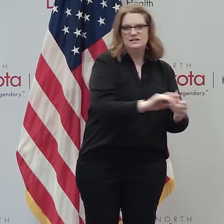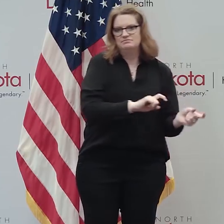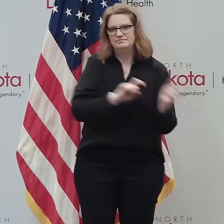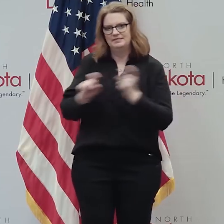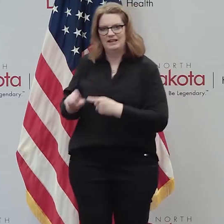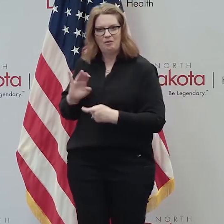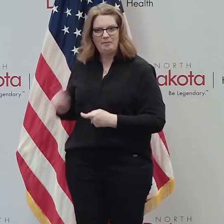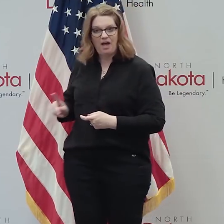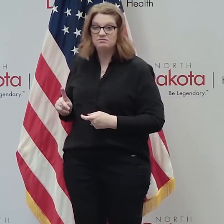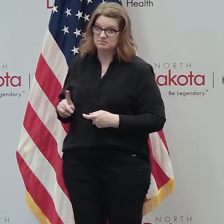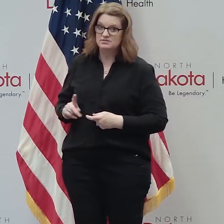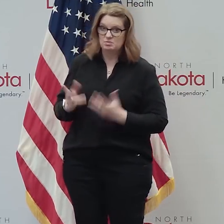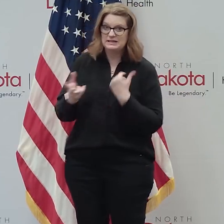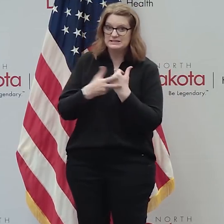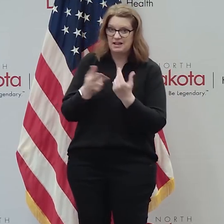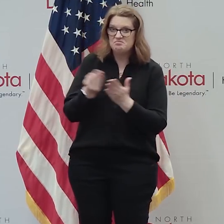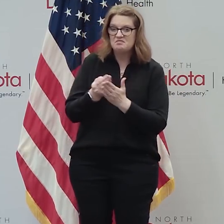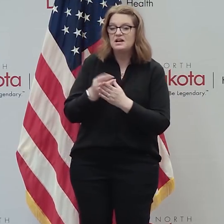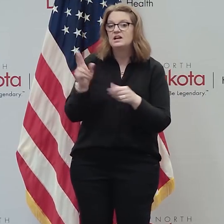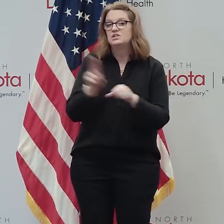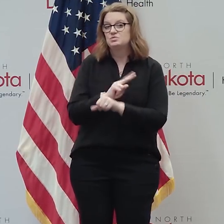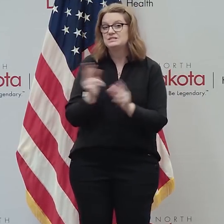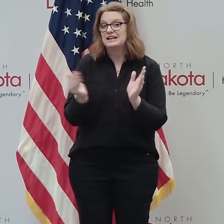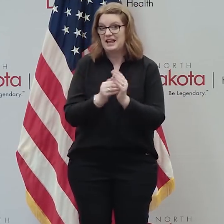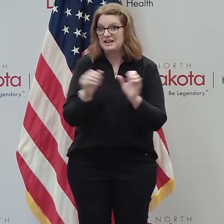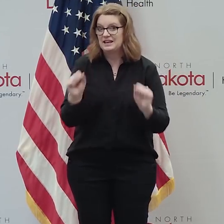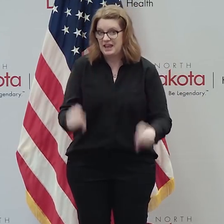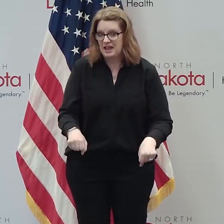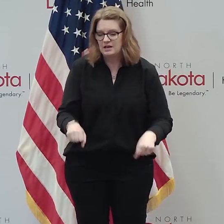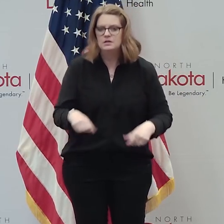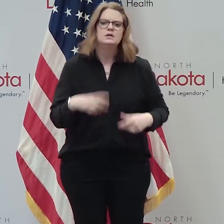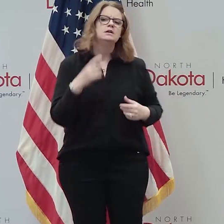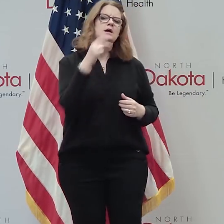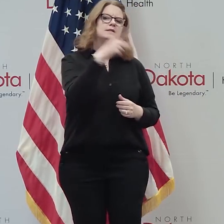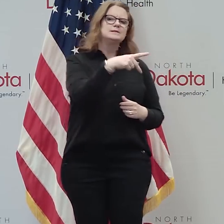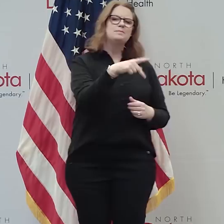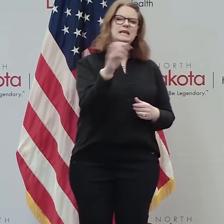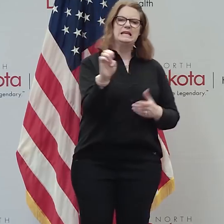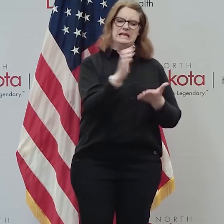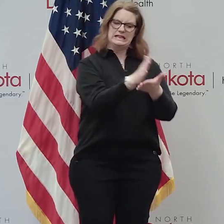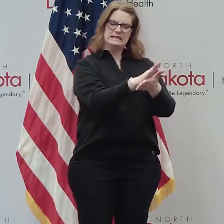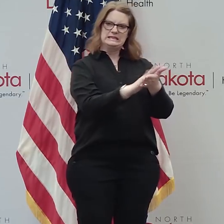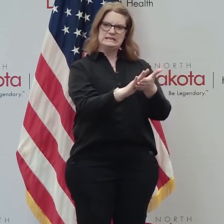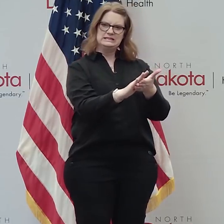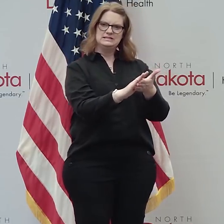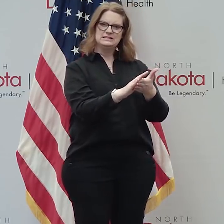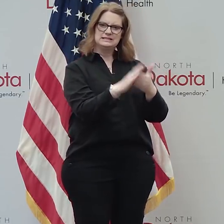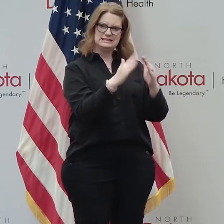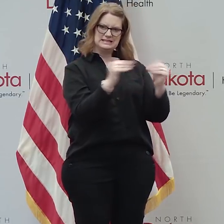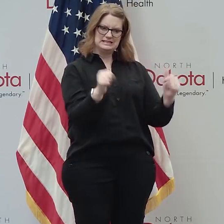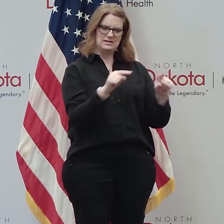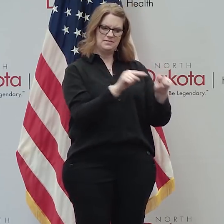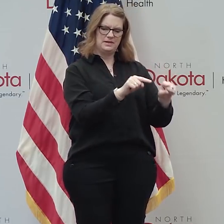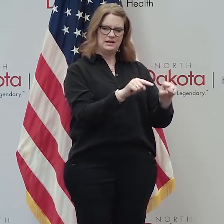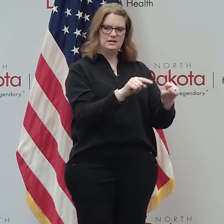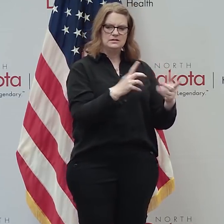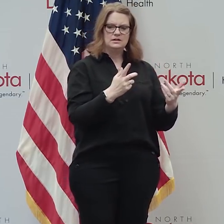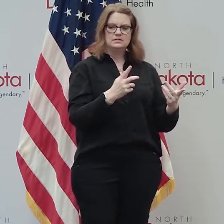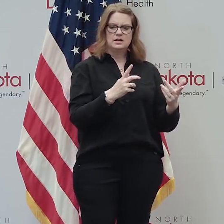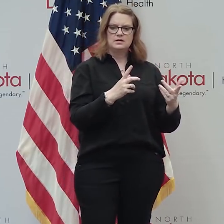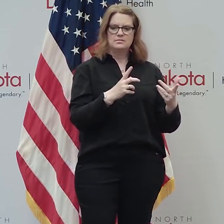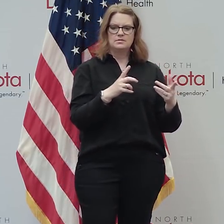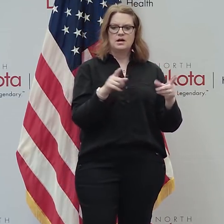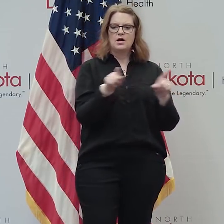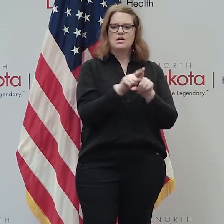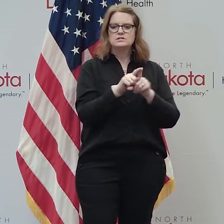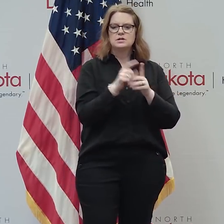take a look at those, what this PPE decontamination system and match it up against our 8 criteria that we